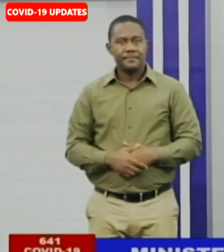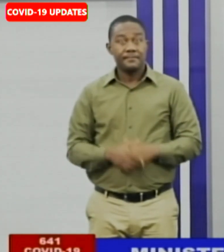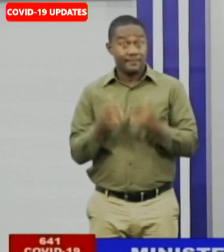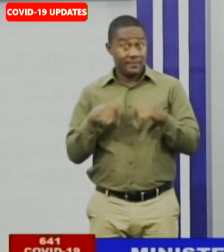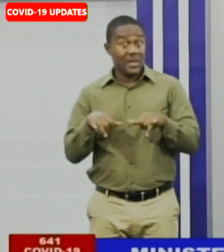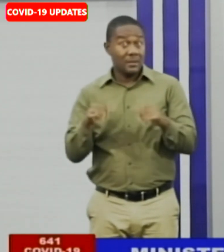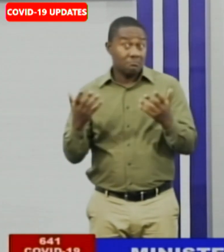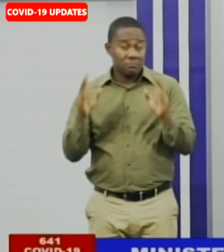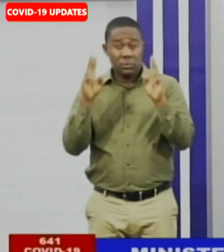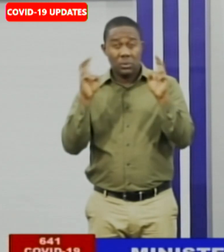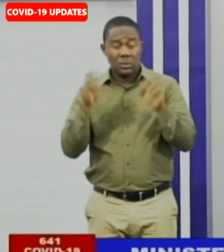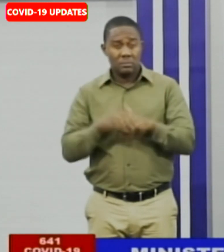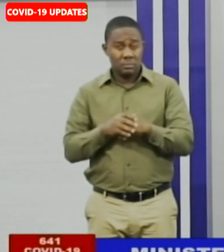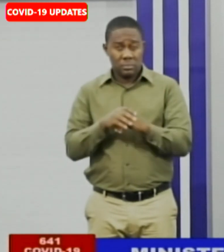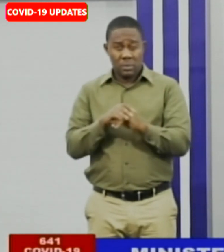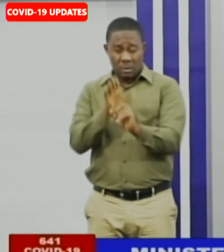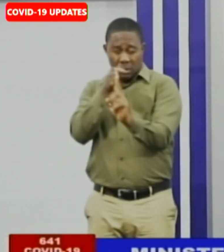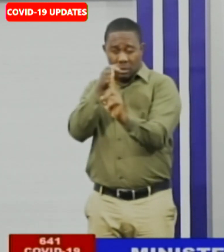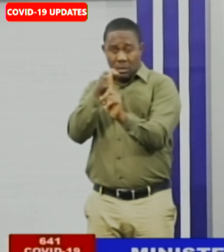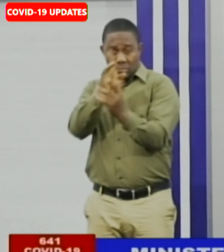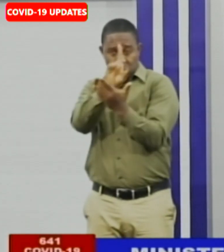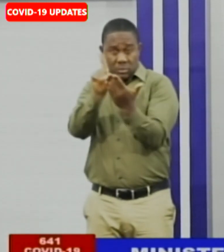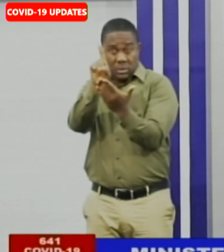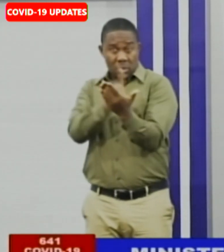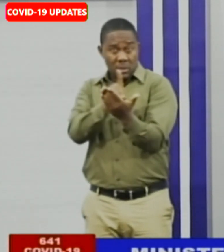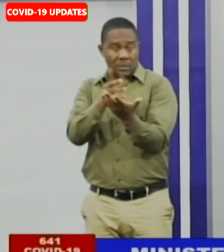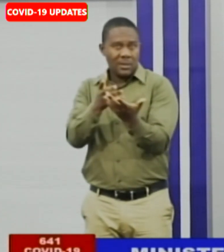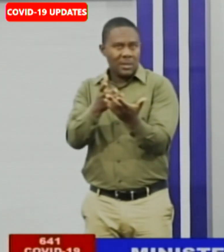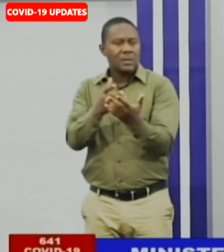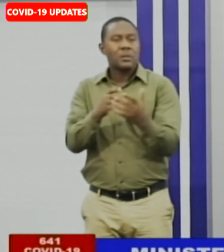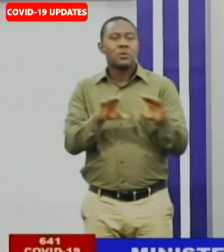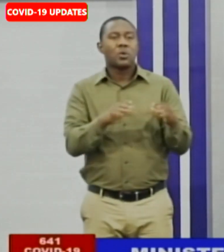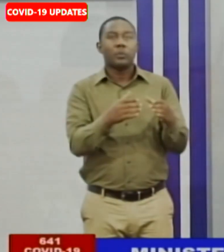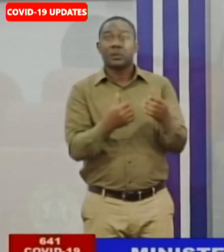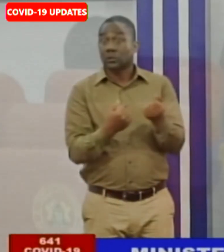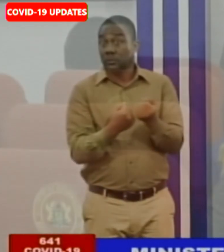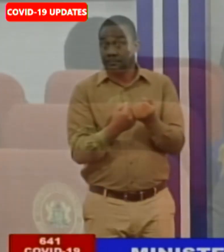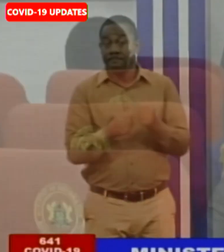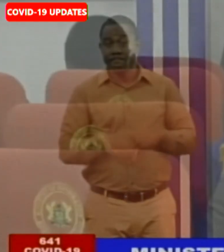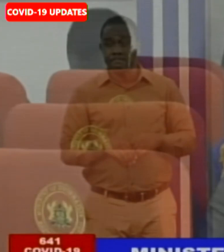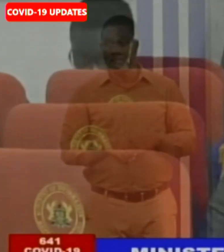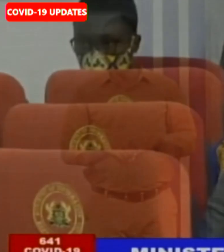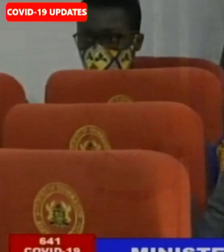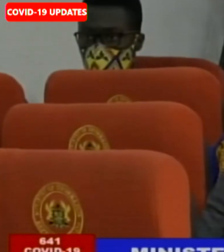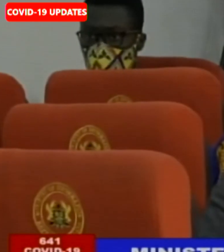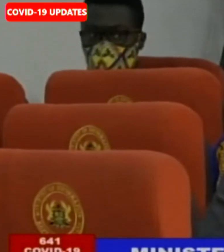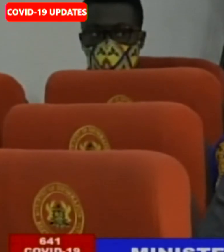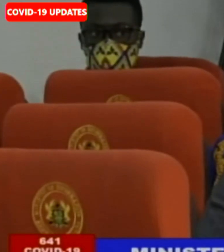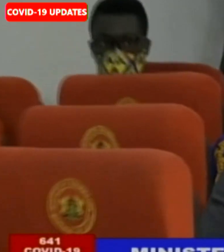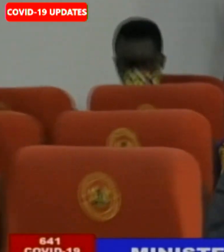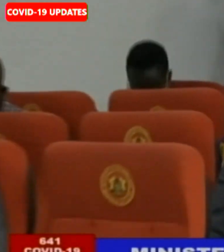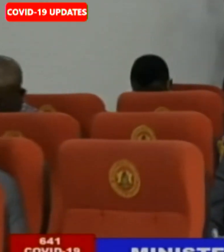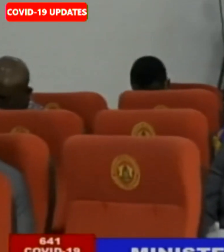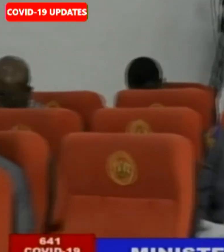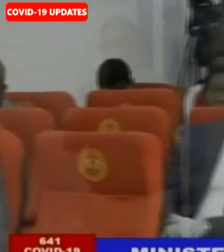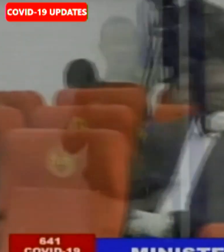with the subject of stigma and the need to improve communal support, I want to invite Mr. Fred Dra. Fred is a Ghanaian